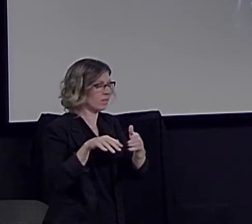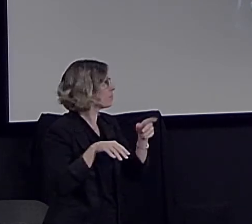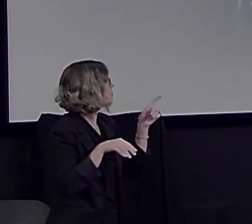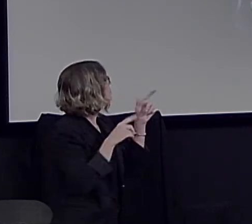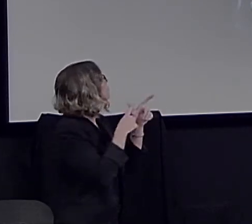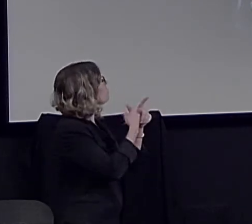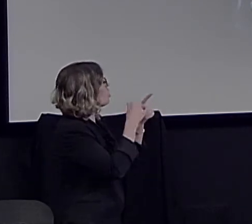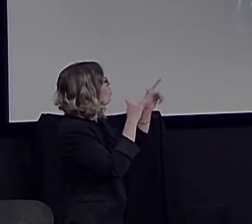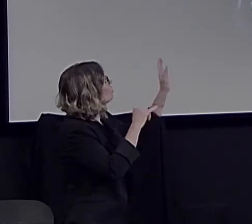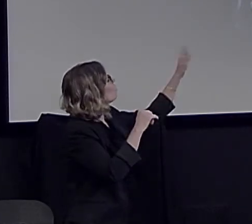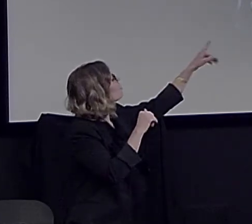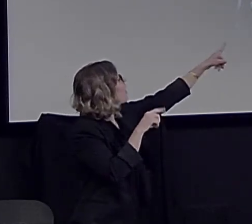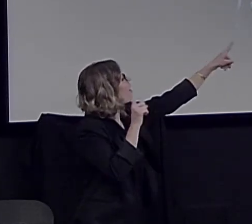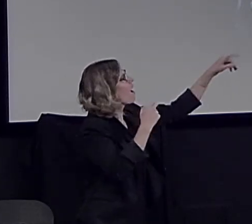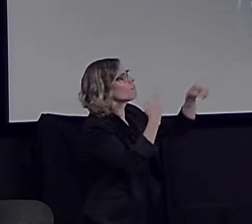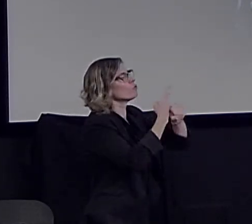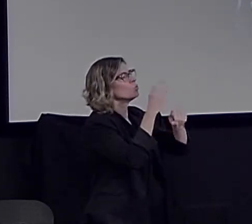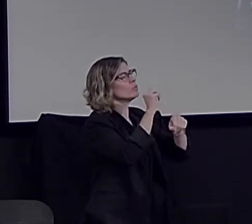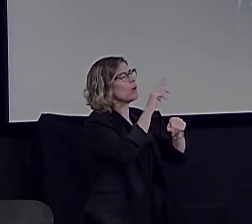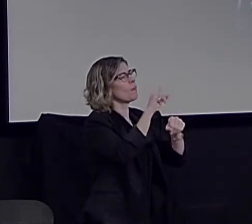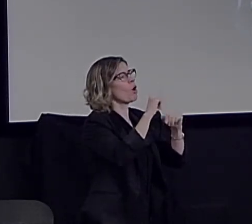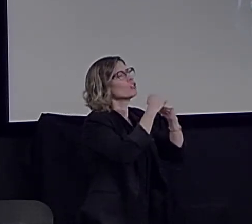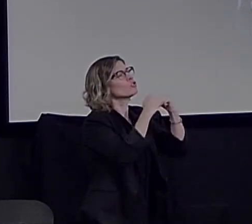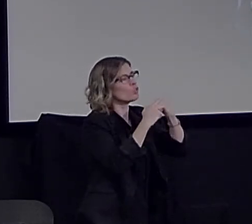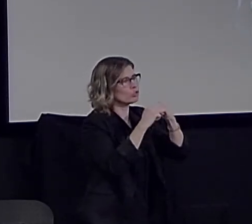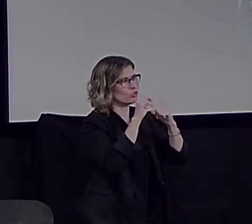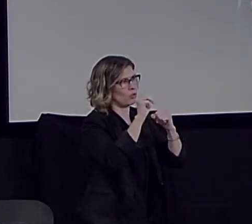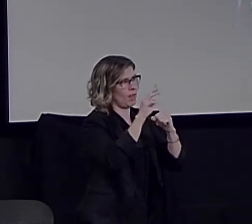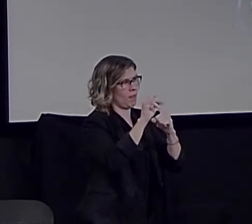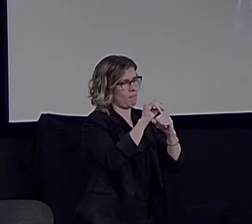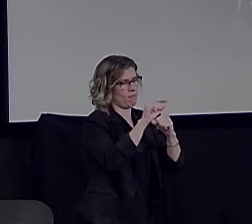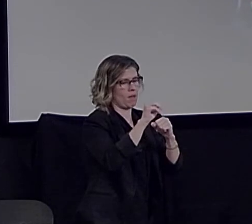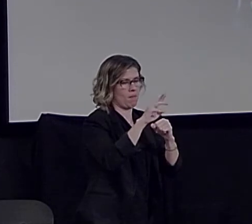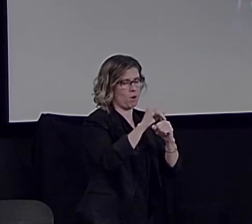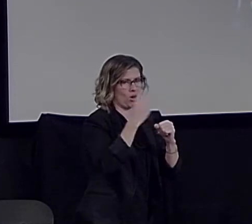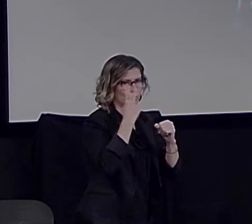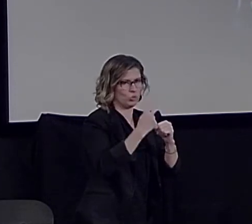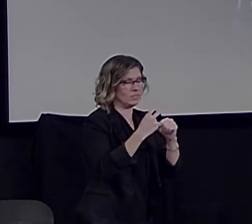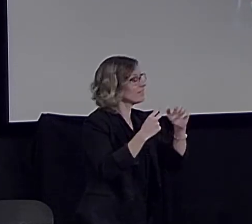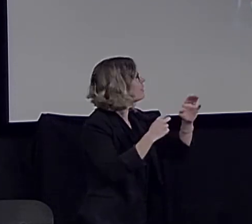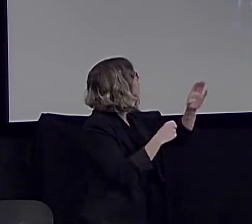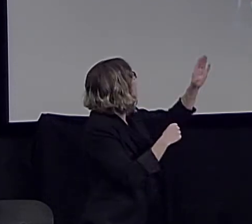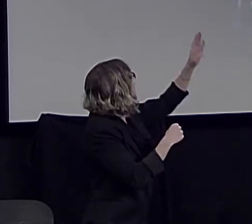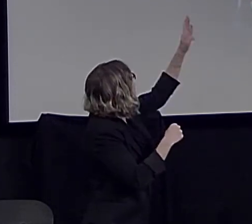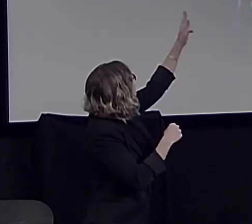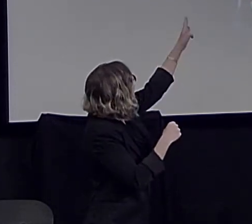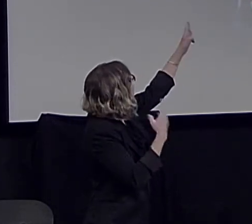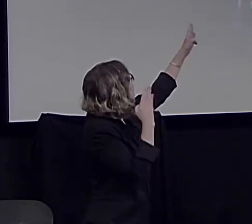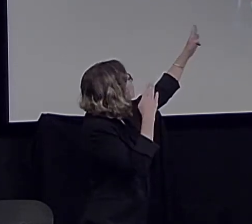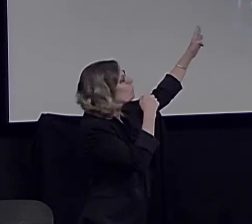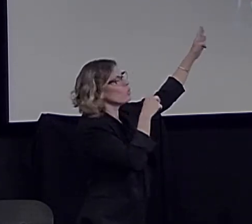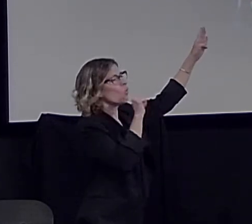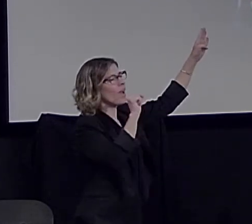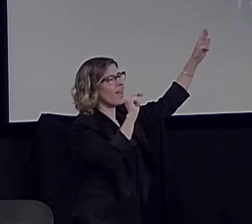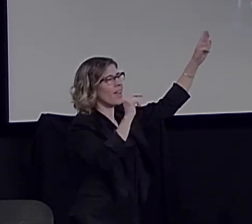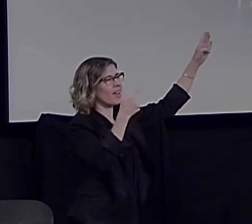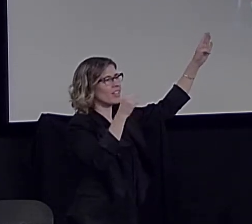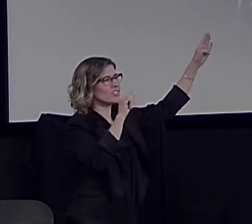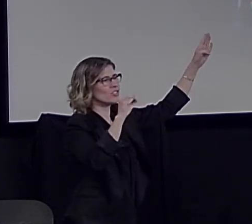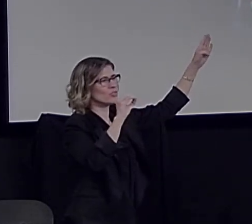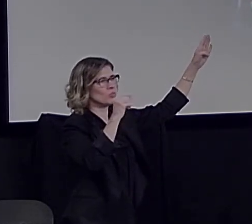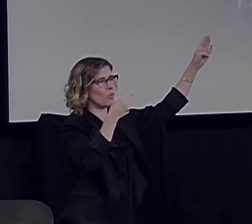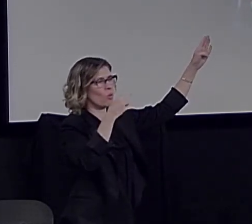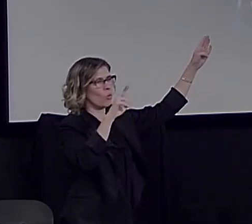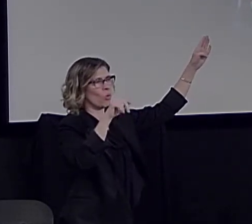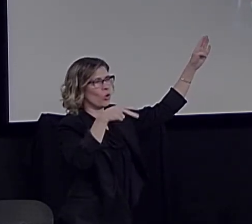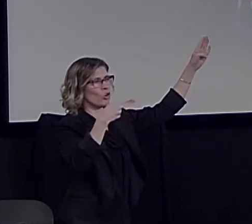no deformation of the brain and so on. And that's angiography. Angiography, it's, you put some colorant